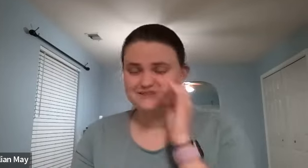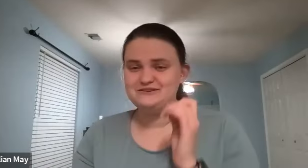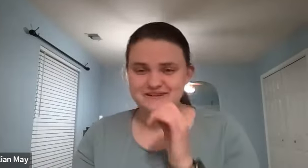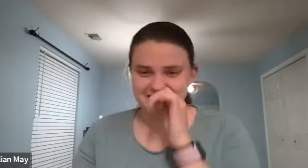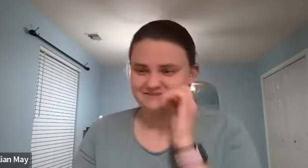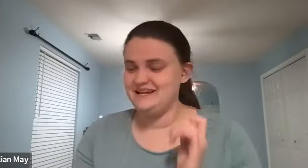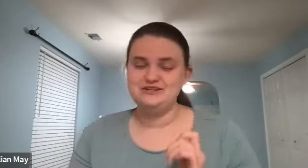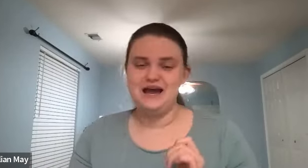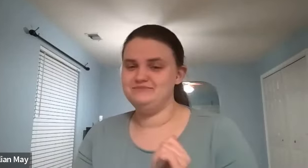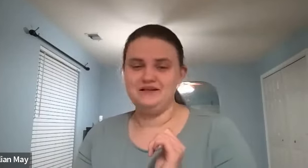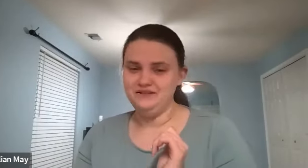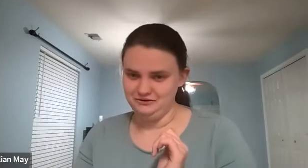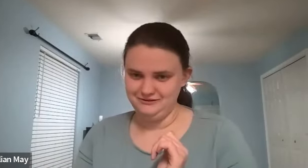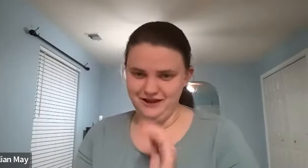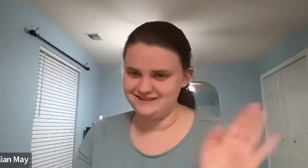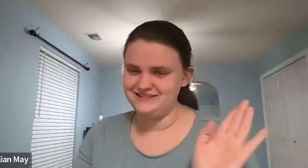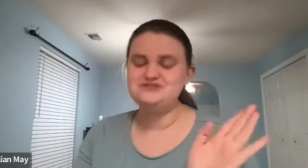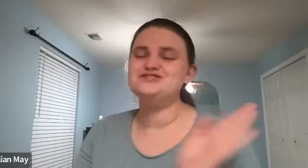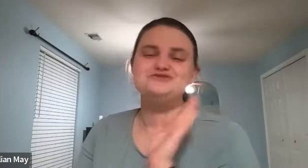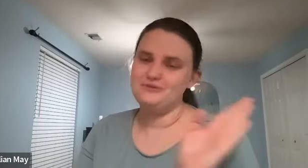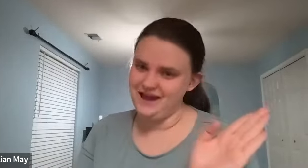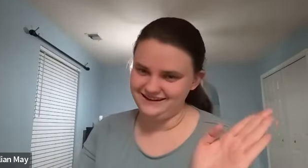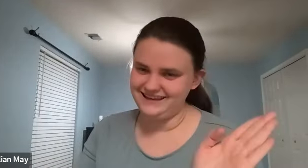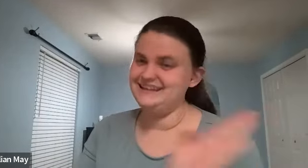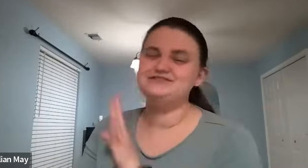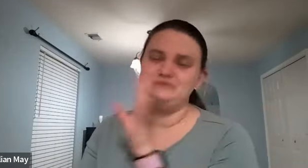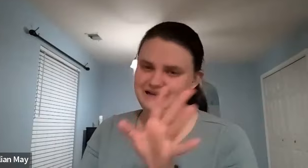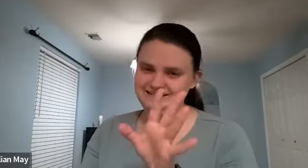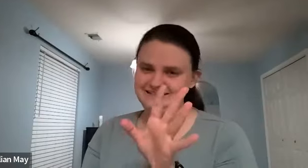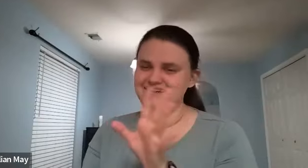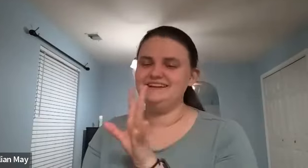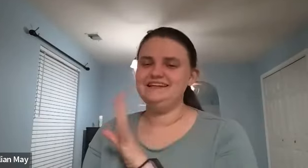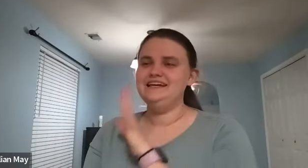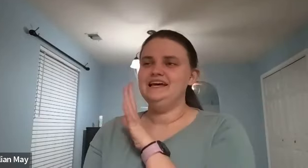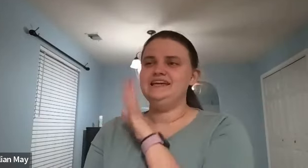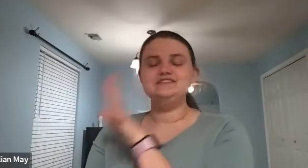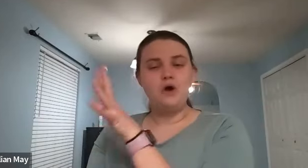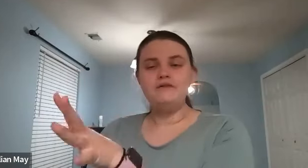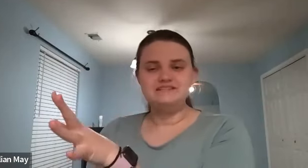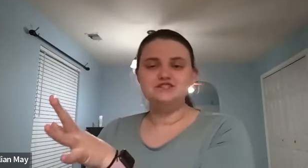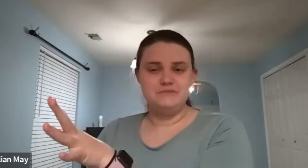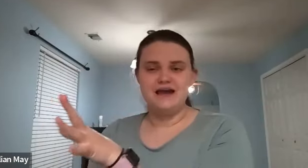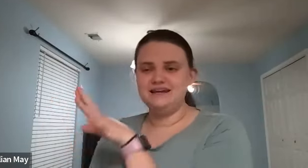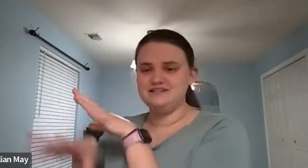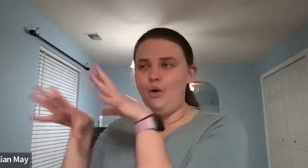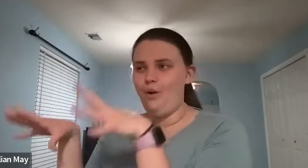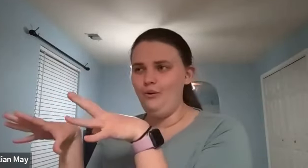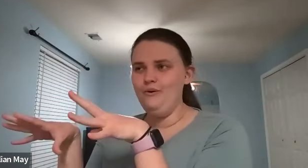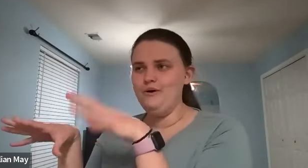So funny. I'm telling you guys, they're so dramatic and it's great. Like kids are obviously dramatic as a whole, but